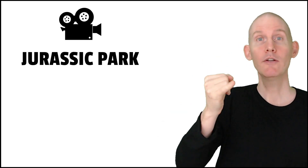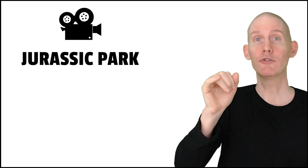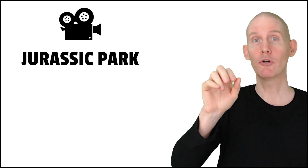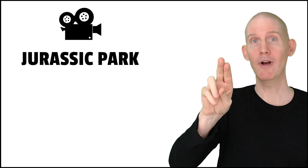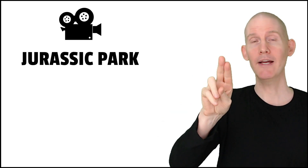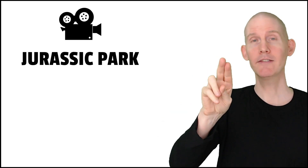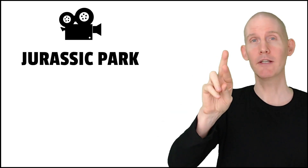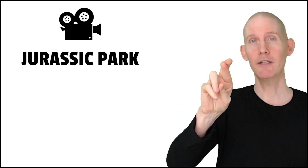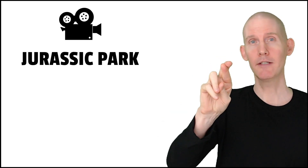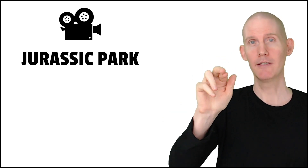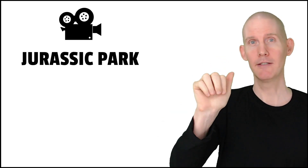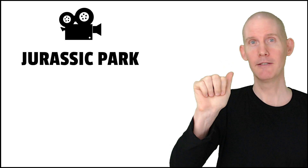Jurassic